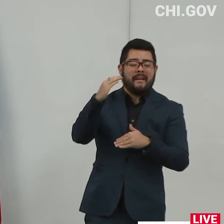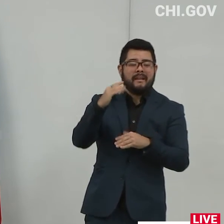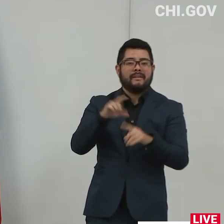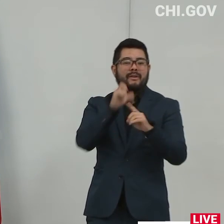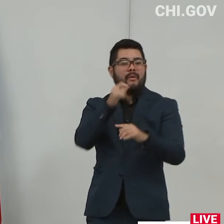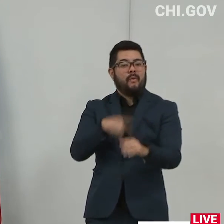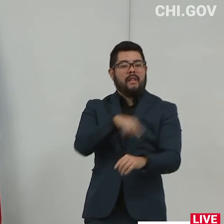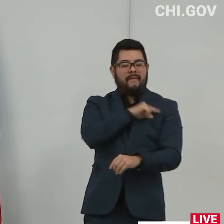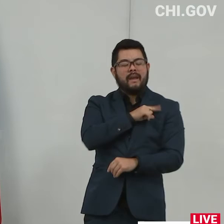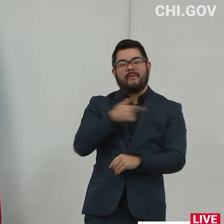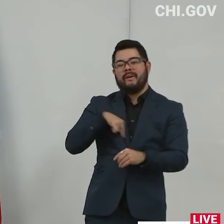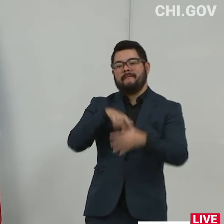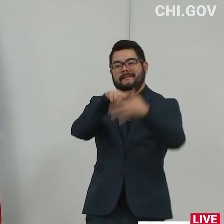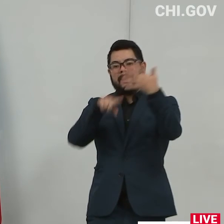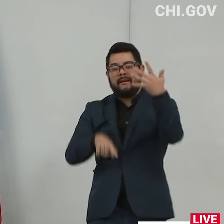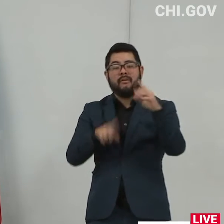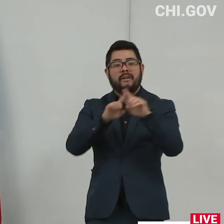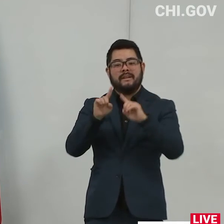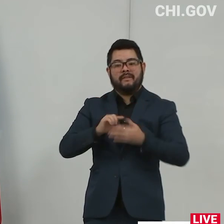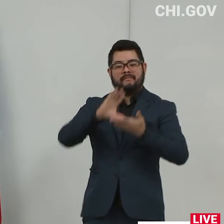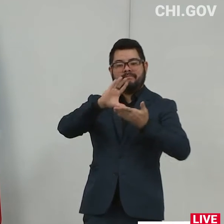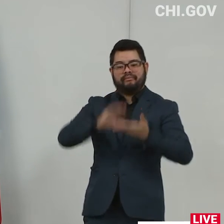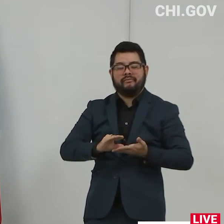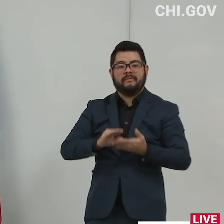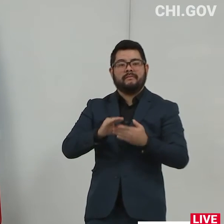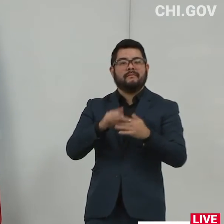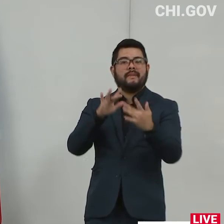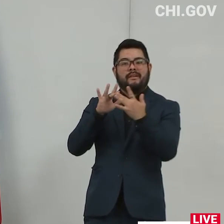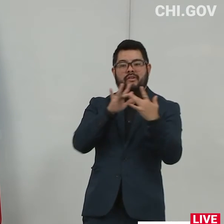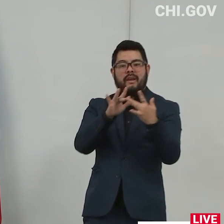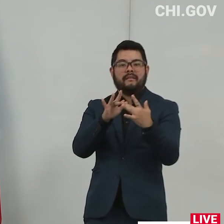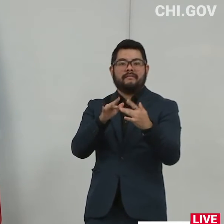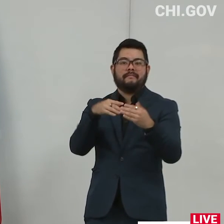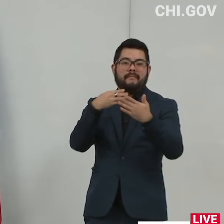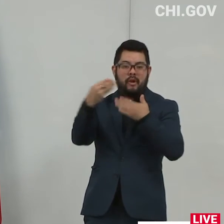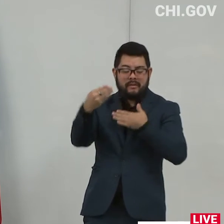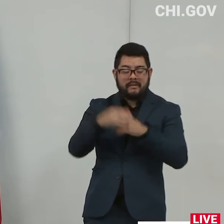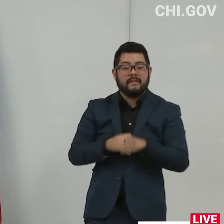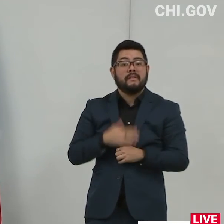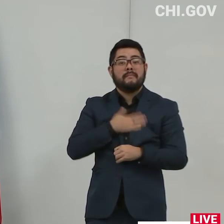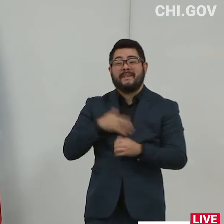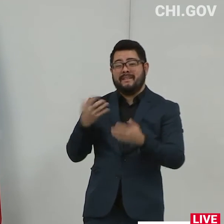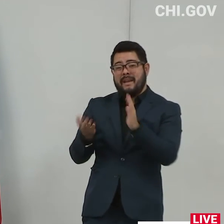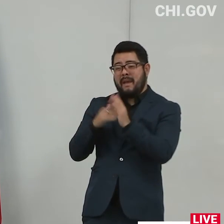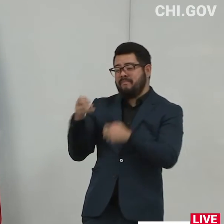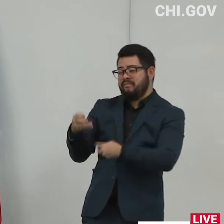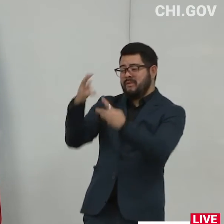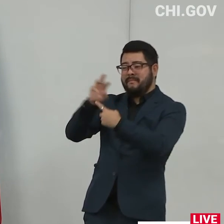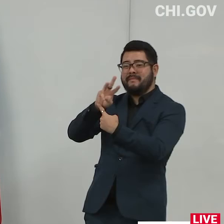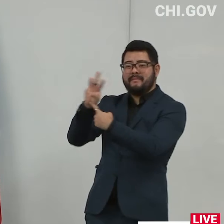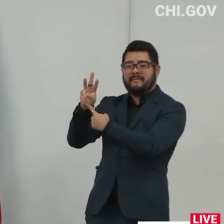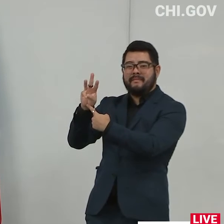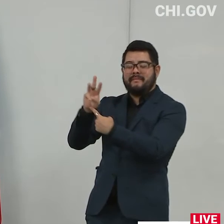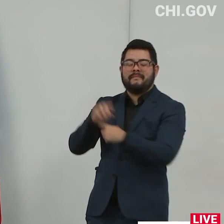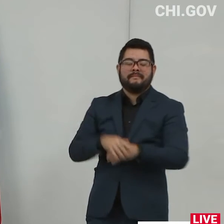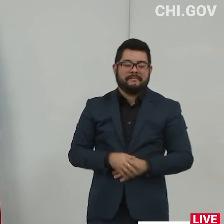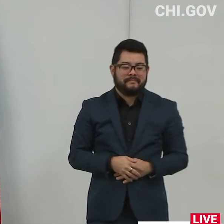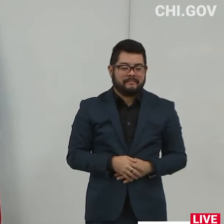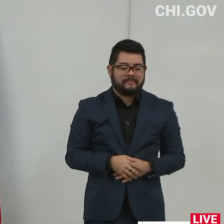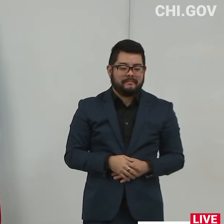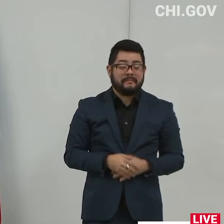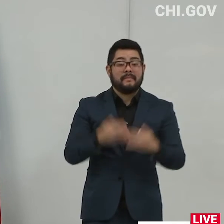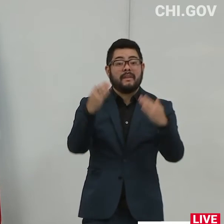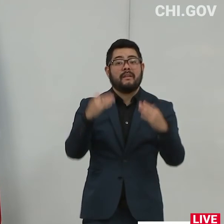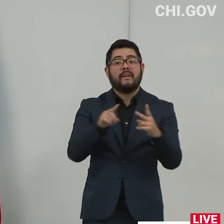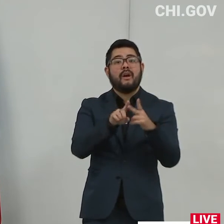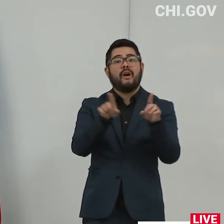affordable packages that may work for your family. So please, again, visit that website for more information. Finally, we have partnered with